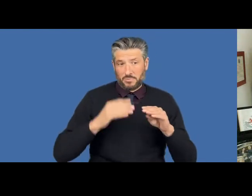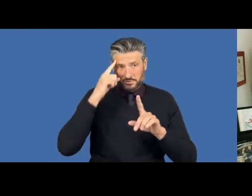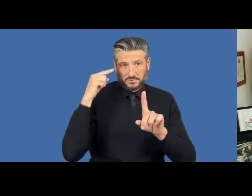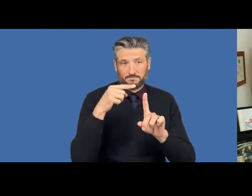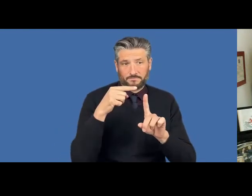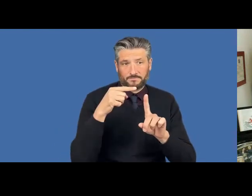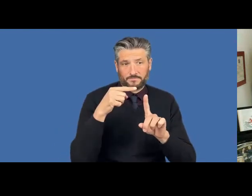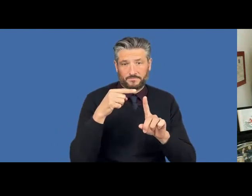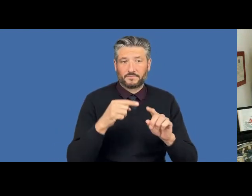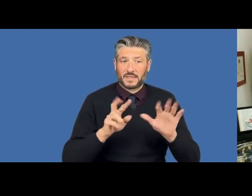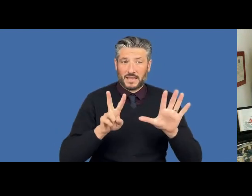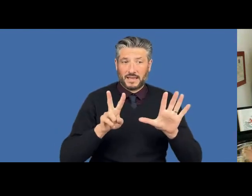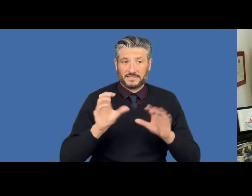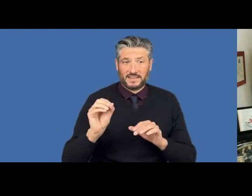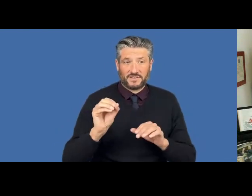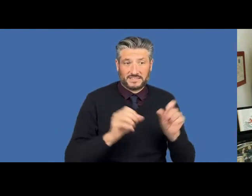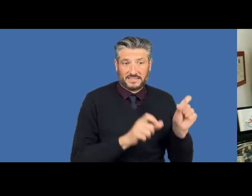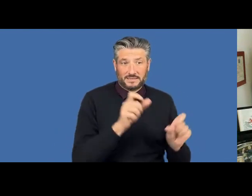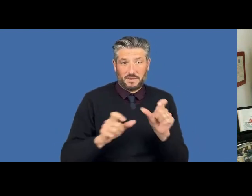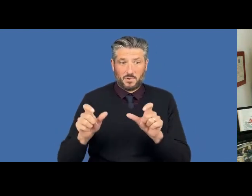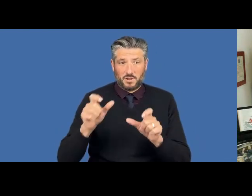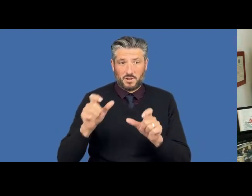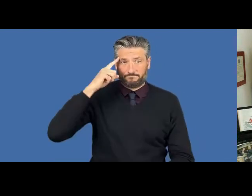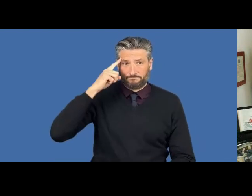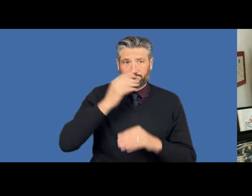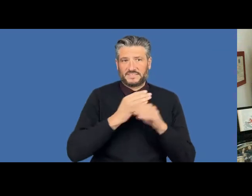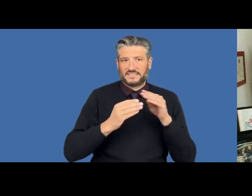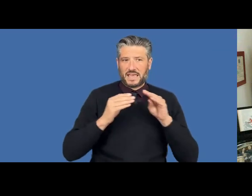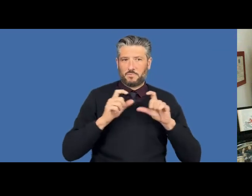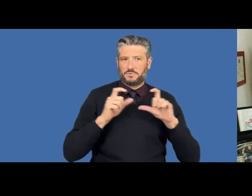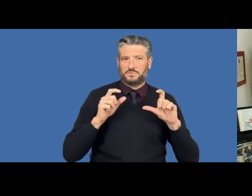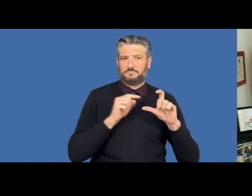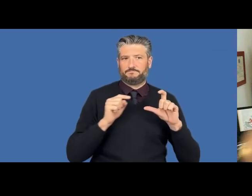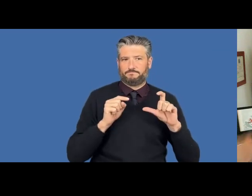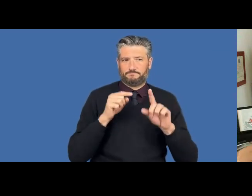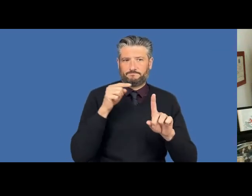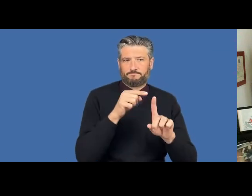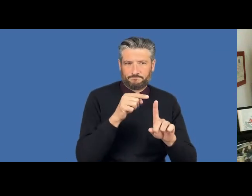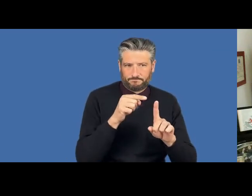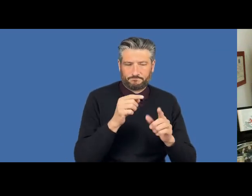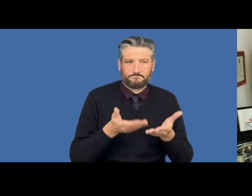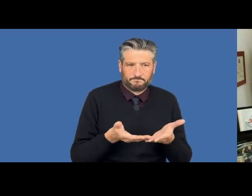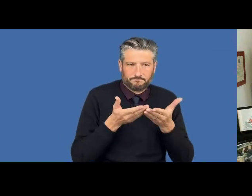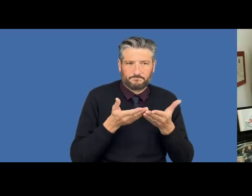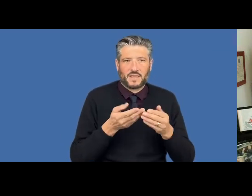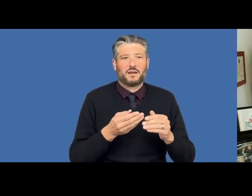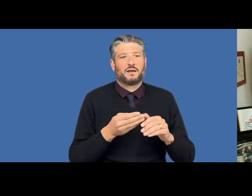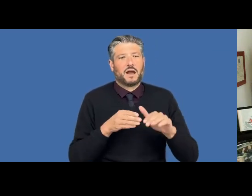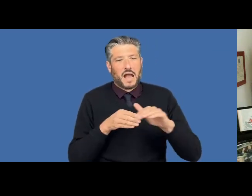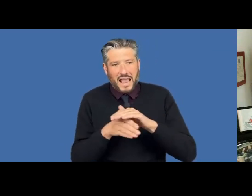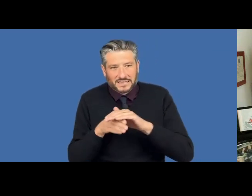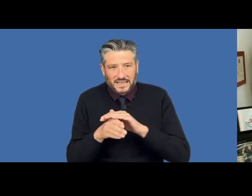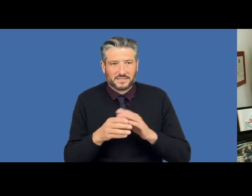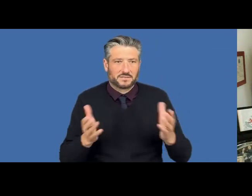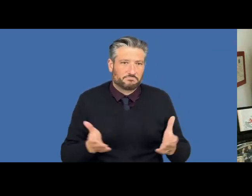business. And on top of that, we have an accessibility champions network where people are talking about accessibility in their jobs.